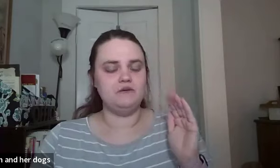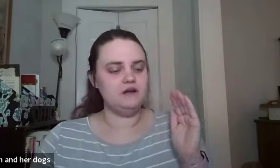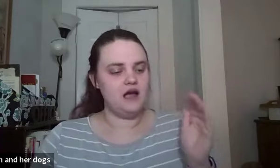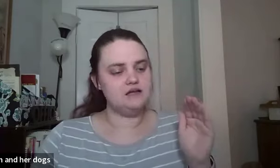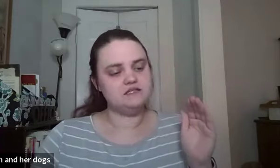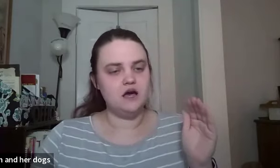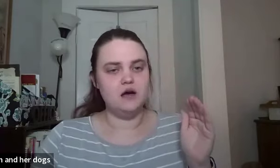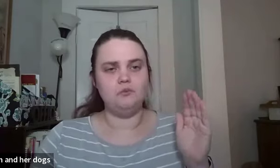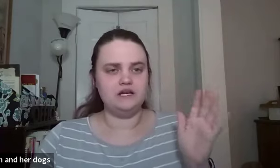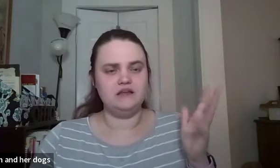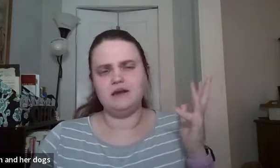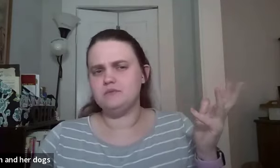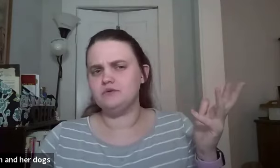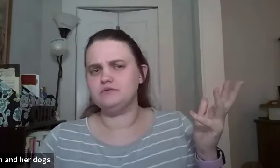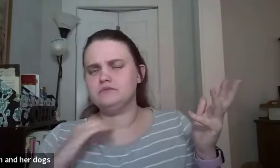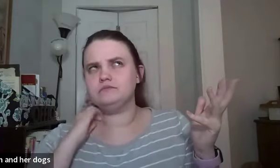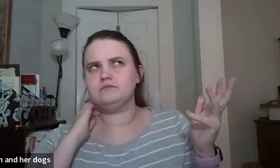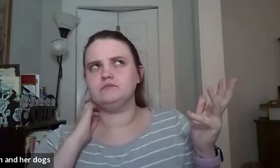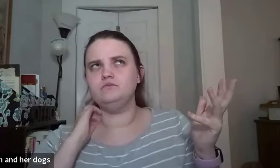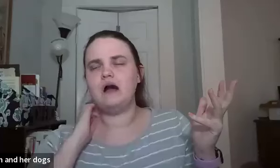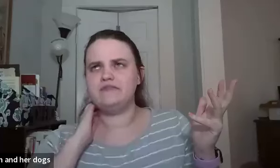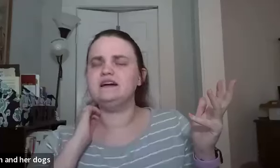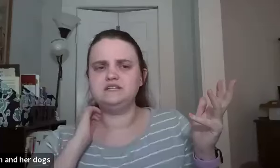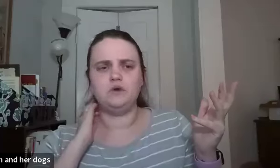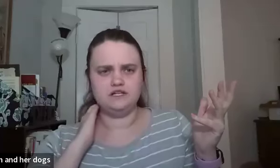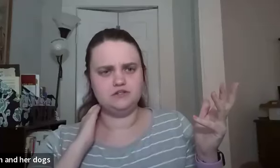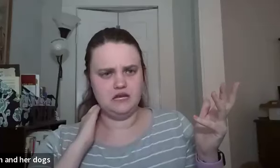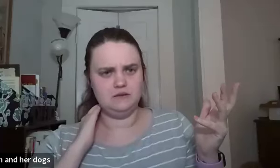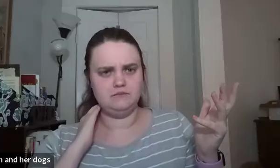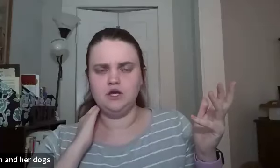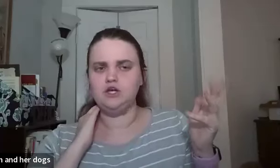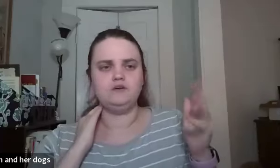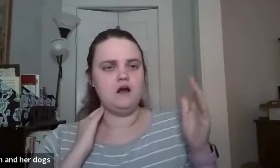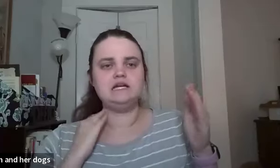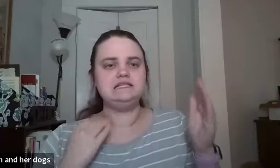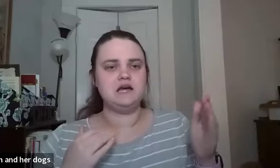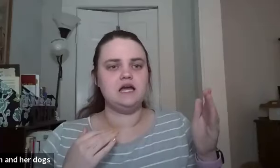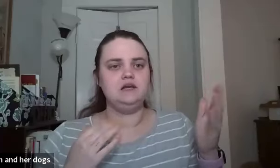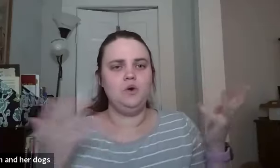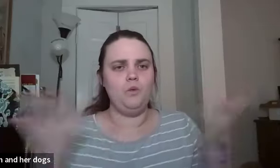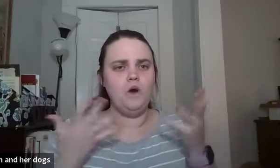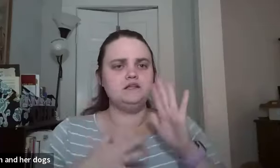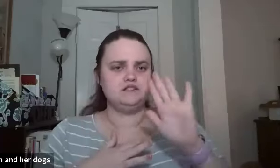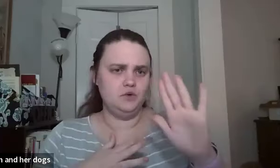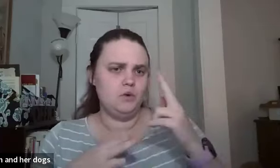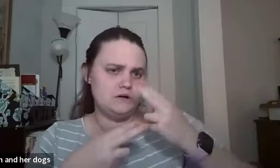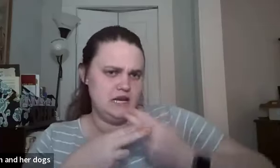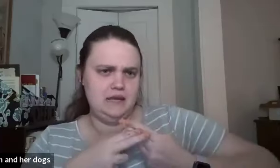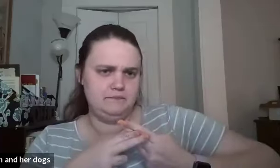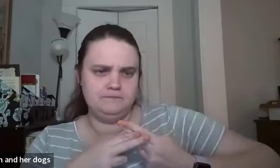to ask I think I did, what is your name? You're not going to sign What's your name? You're